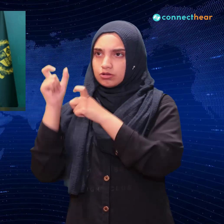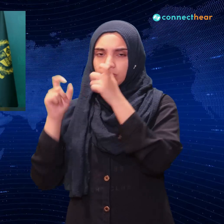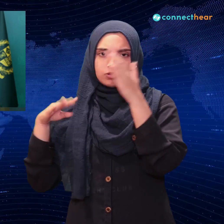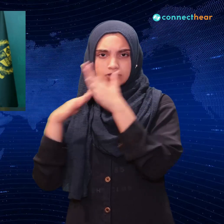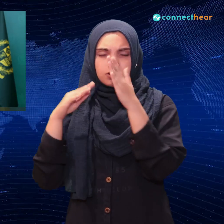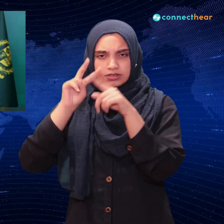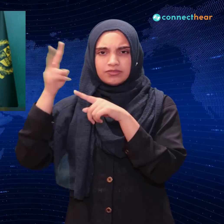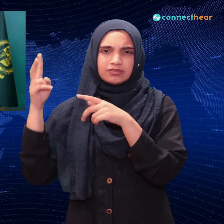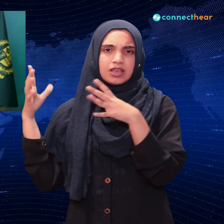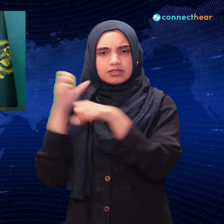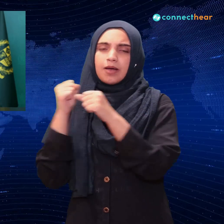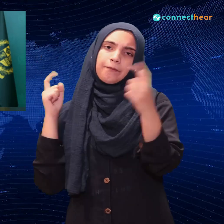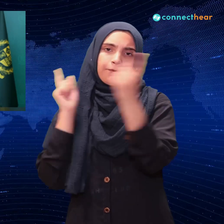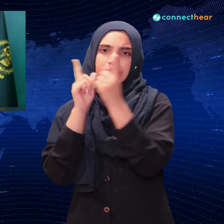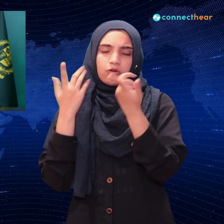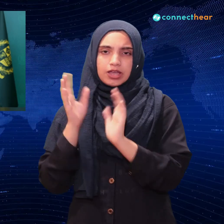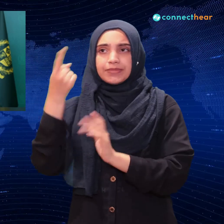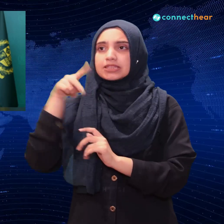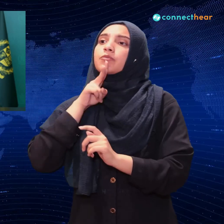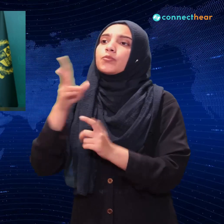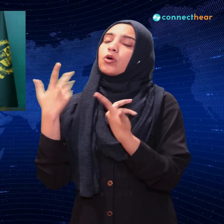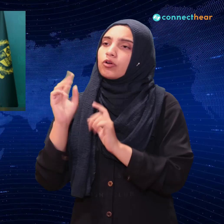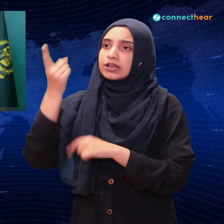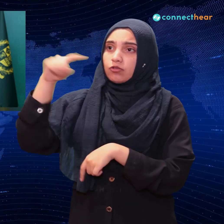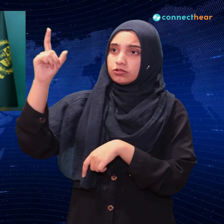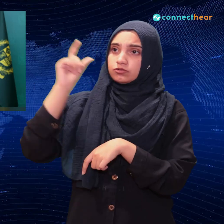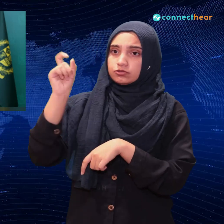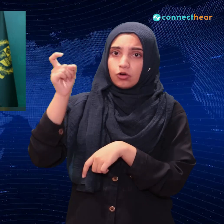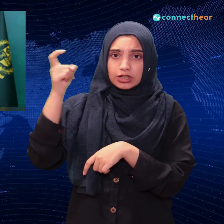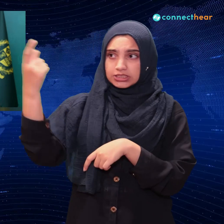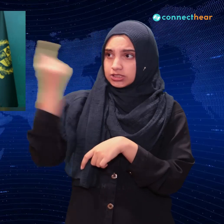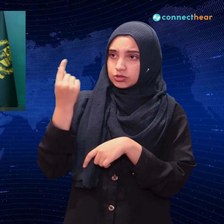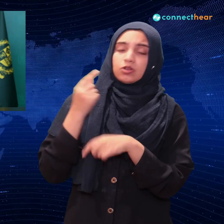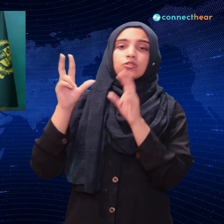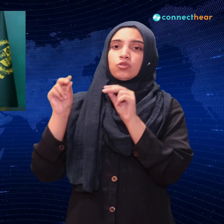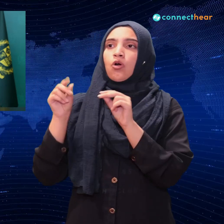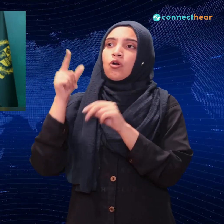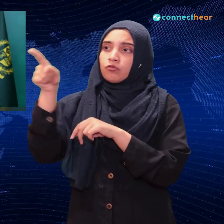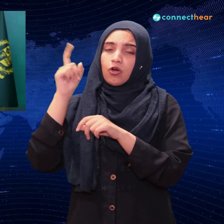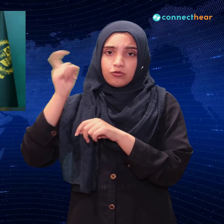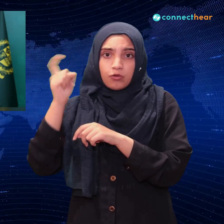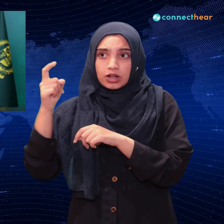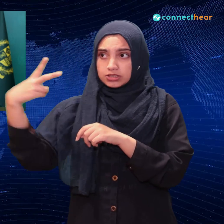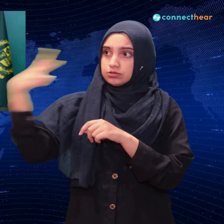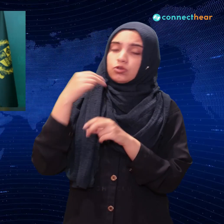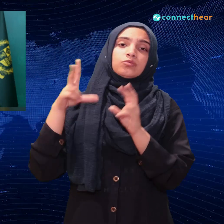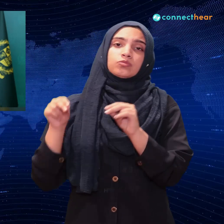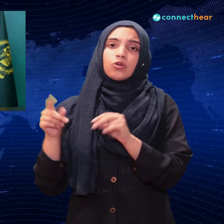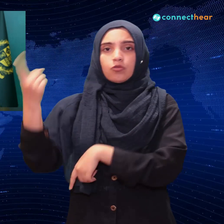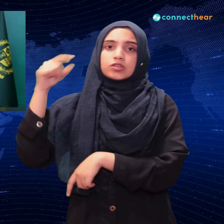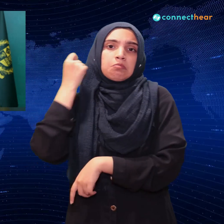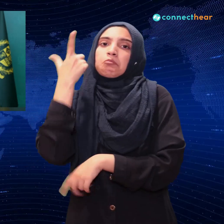to them that there would not be any military solution and political settlement was the way to go forward. No one understood